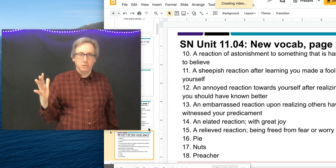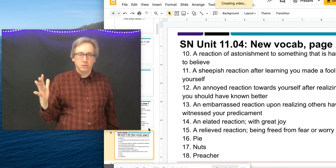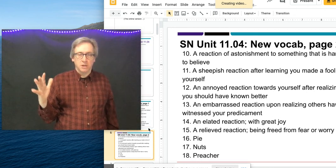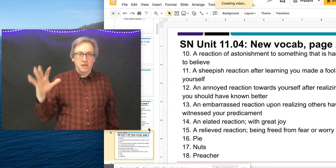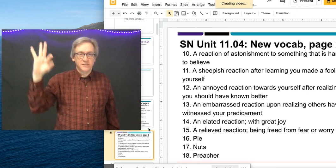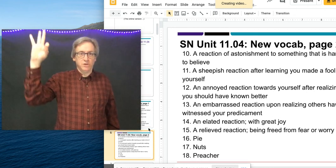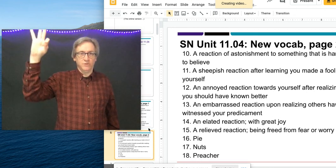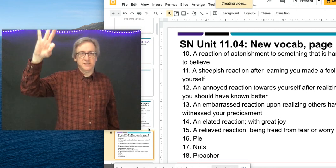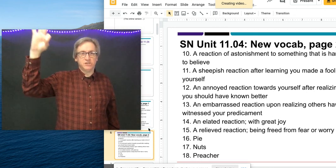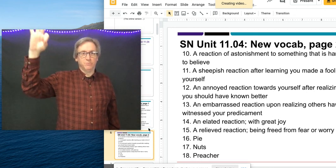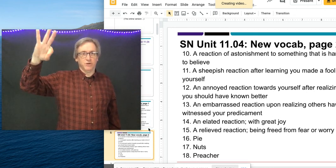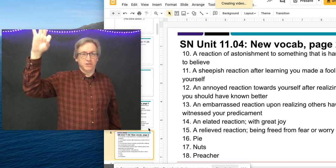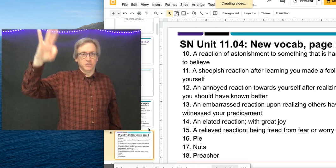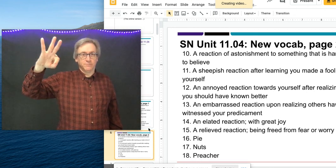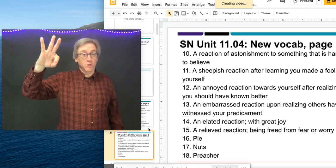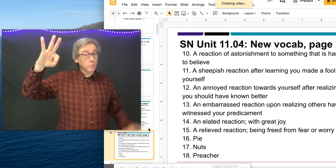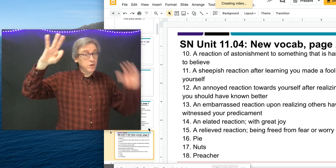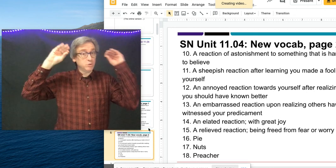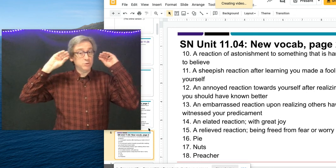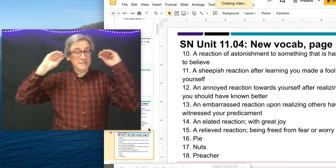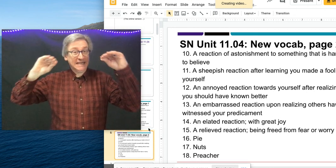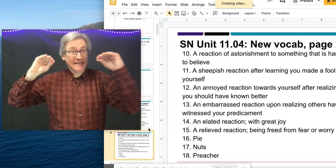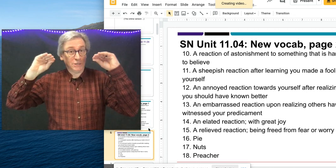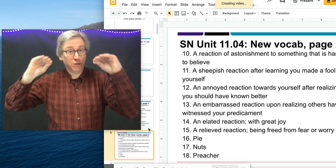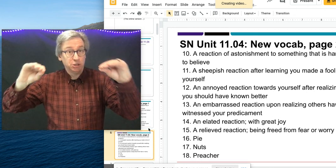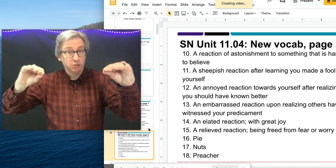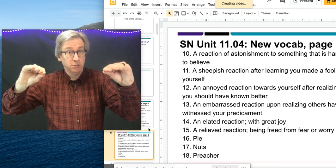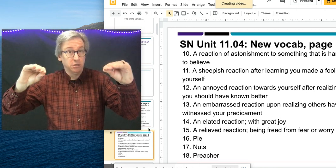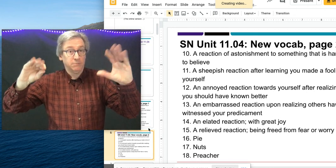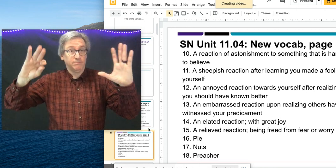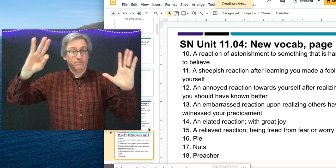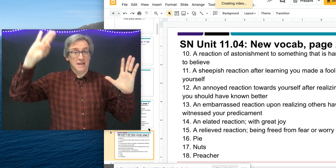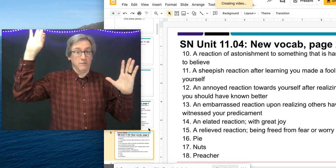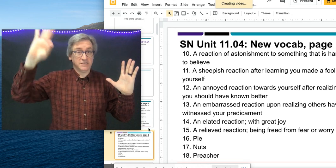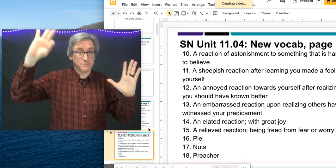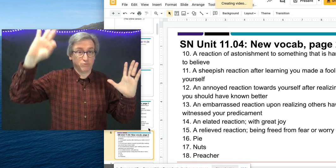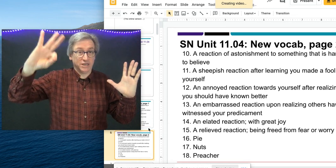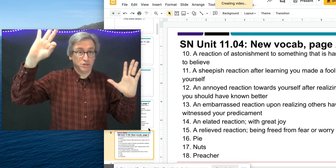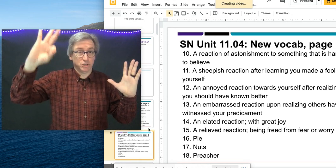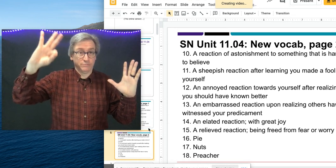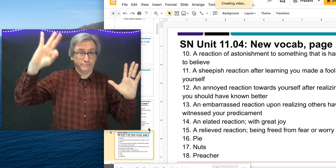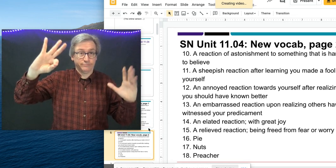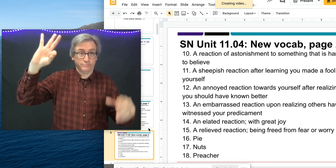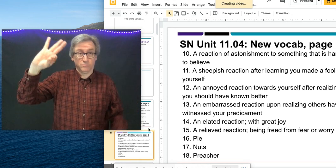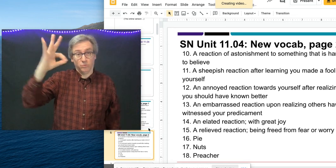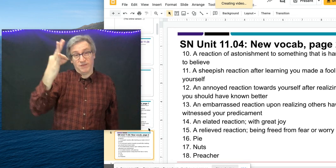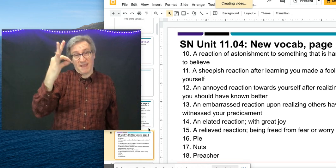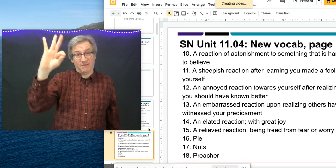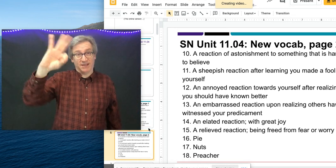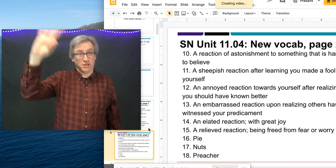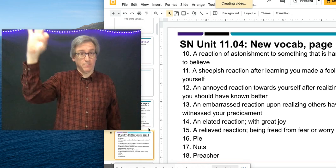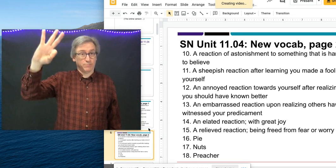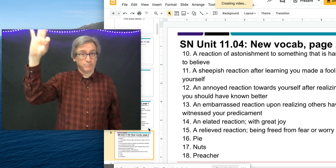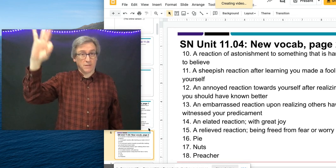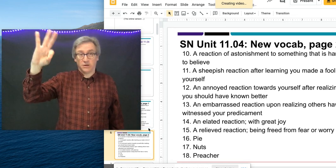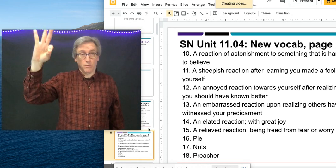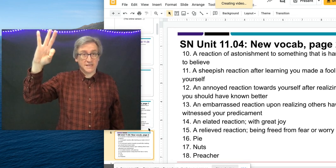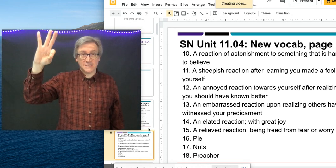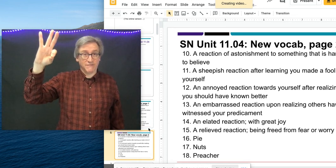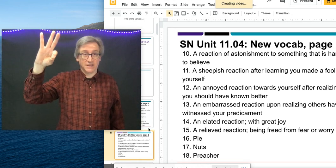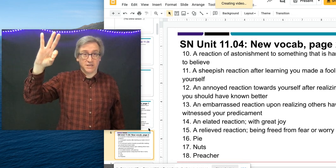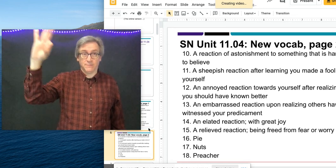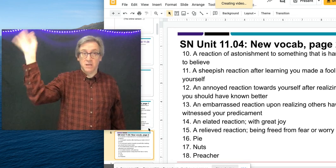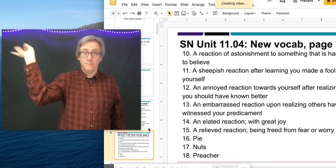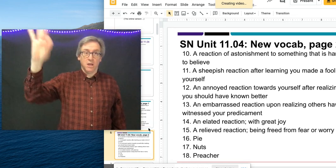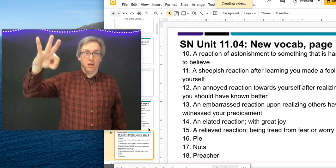Preacher. So this is to preach. We know to teach. Now this is preach with the F hand shape. I don't know why it's